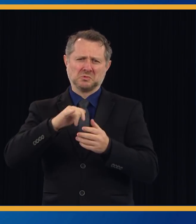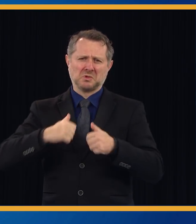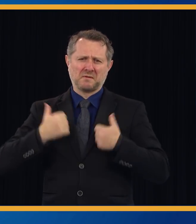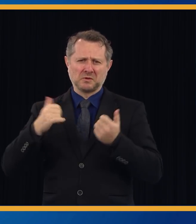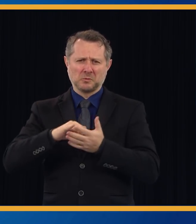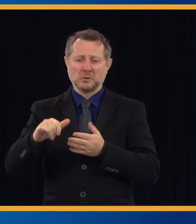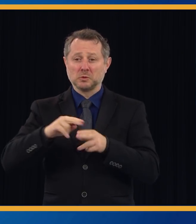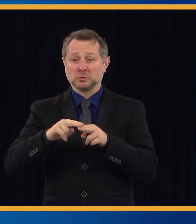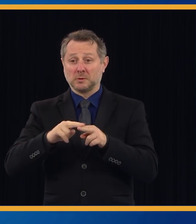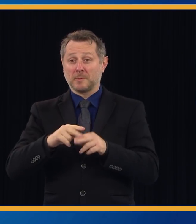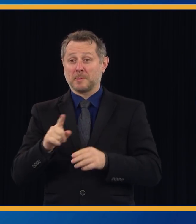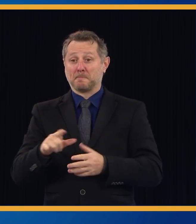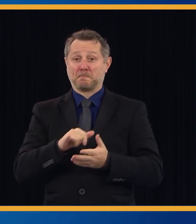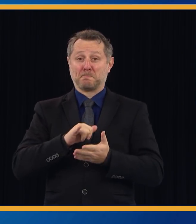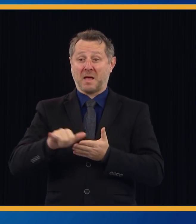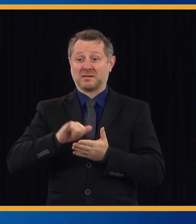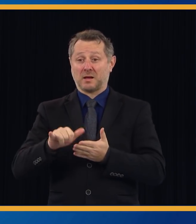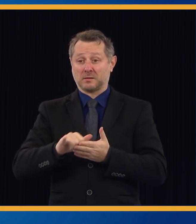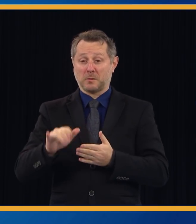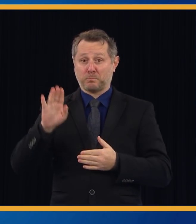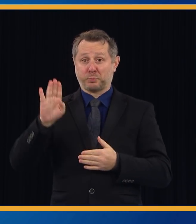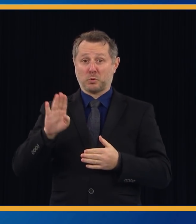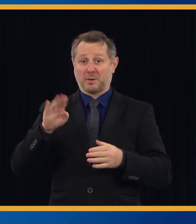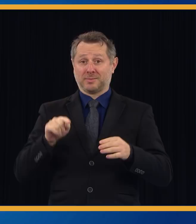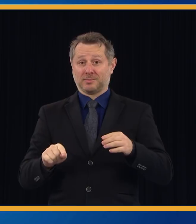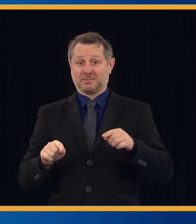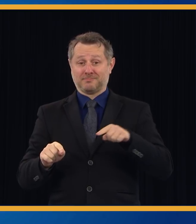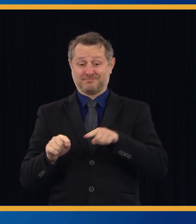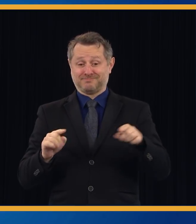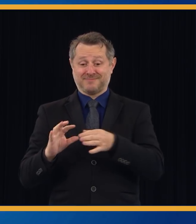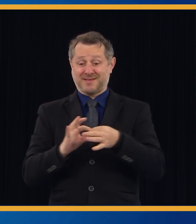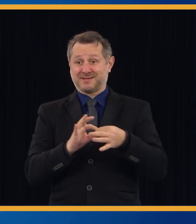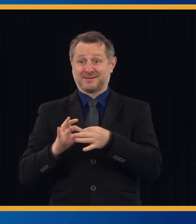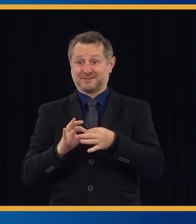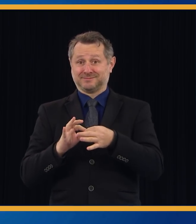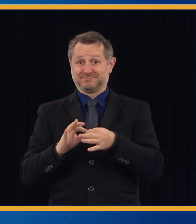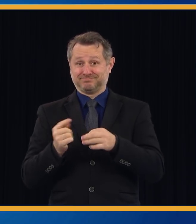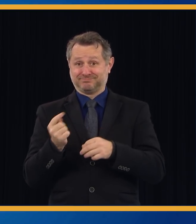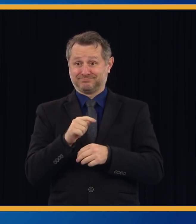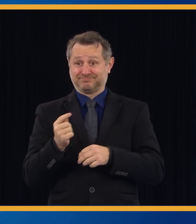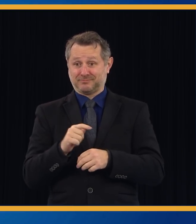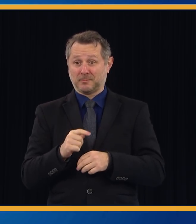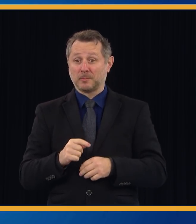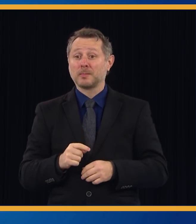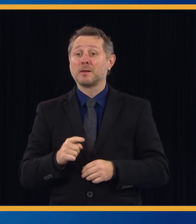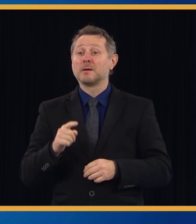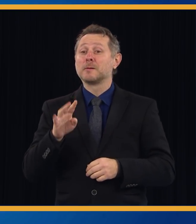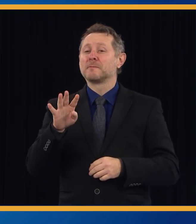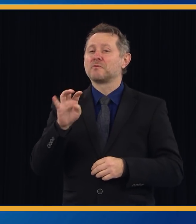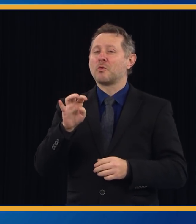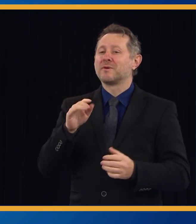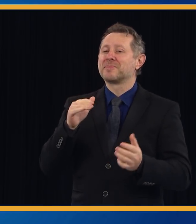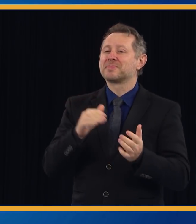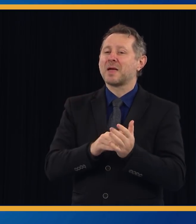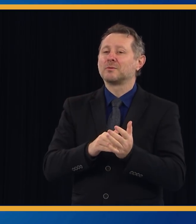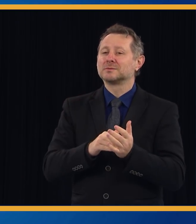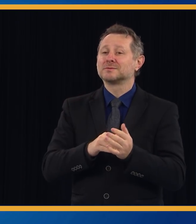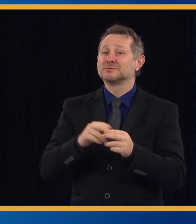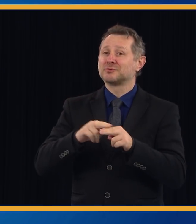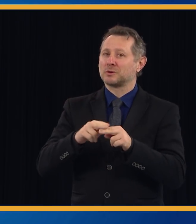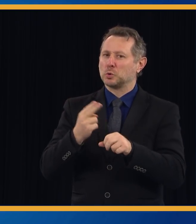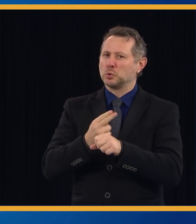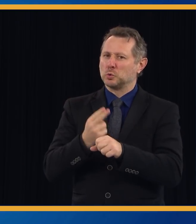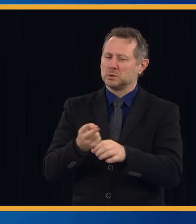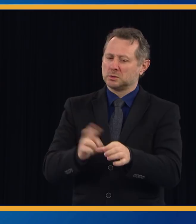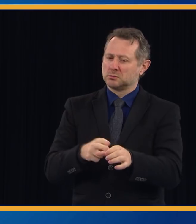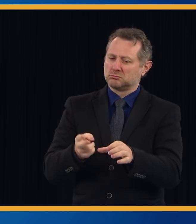Manhattan and Brooklyn. And 400,000 people use this train and this tunnel.